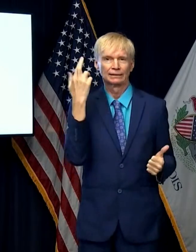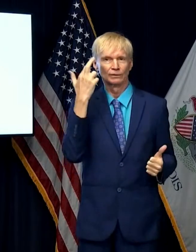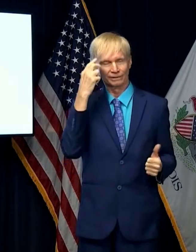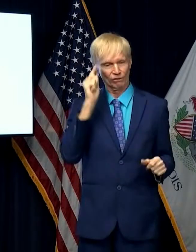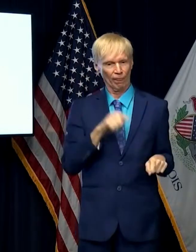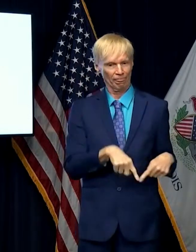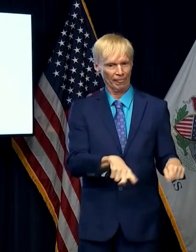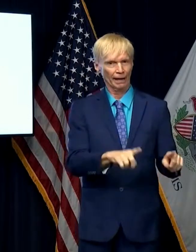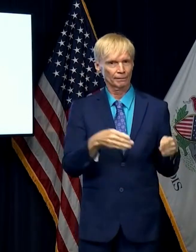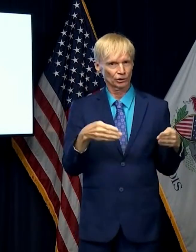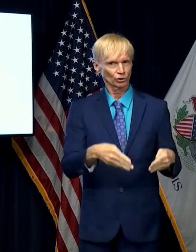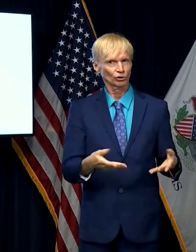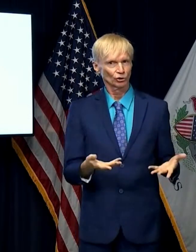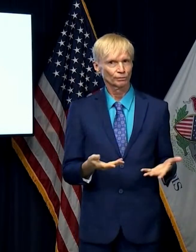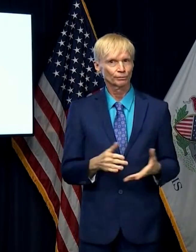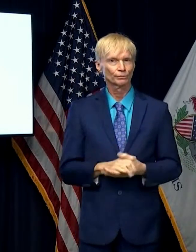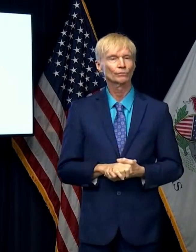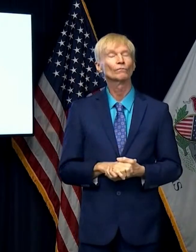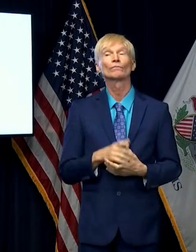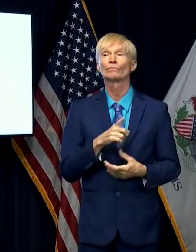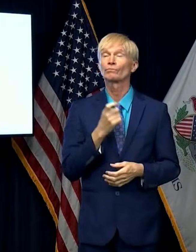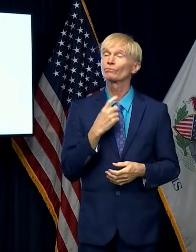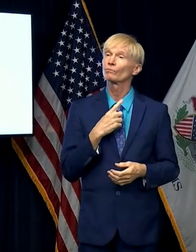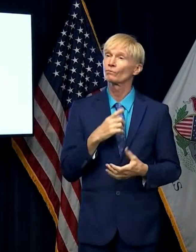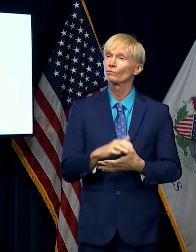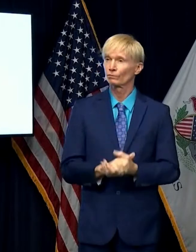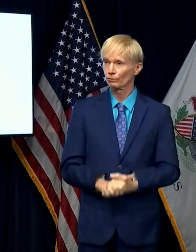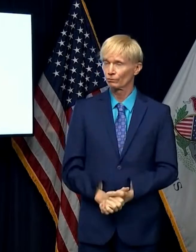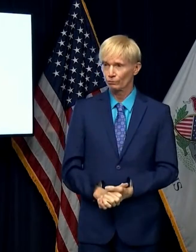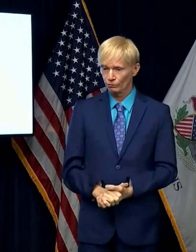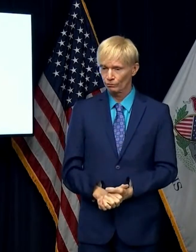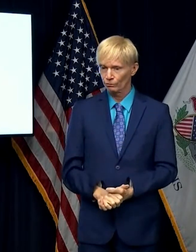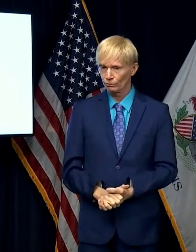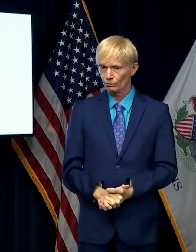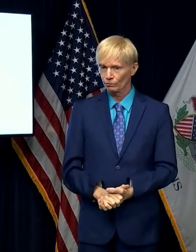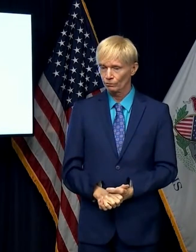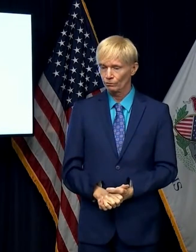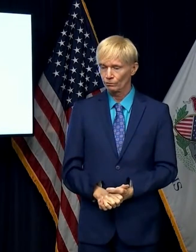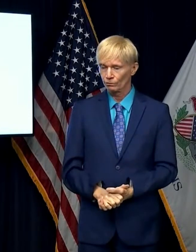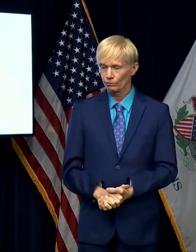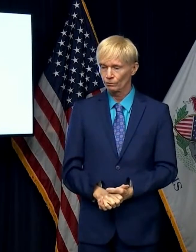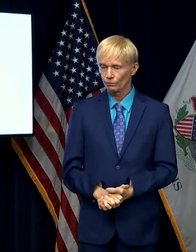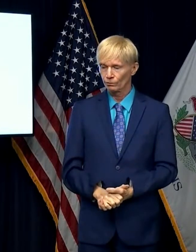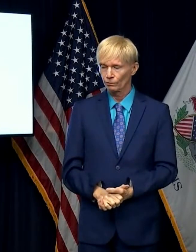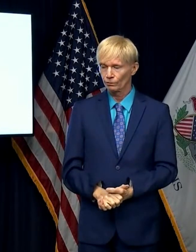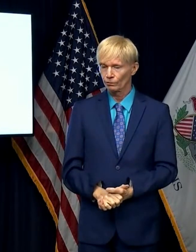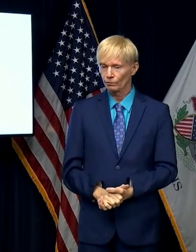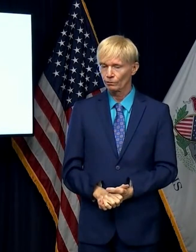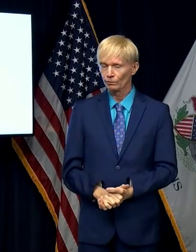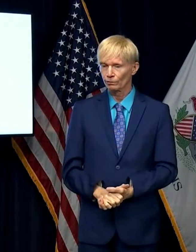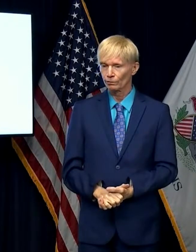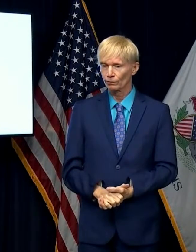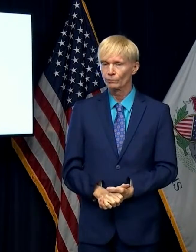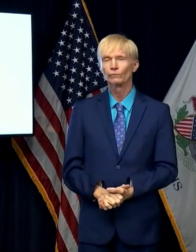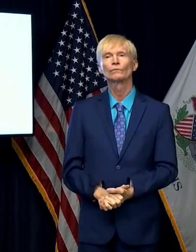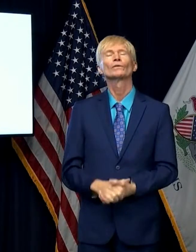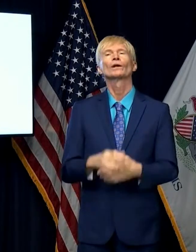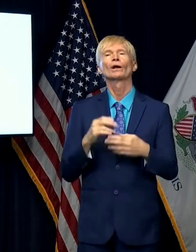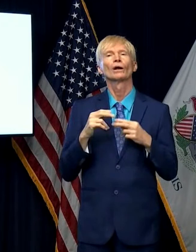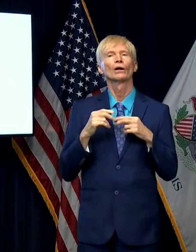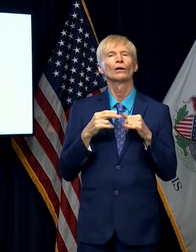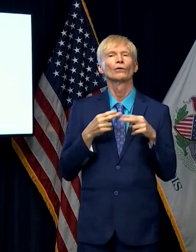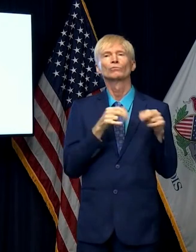I know you had a question. I'll come back to you, Amanda. Yeah. My question is, are you still considering, or are you at all considering a universal